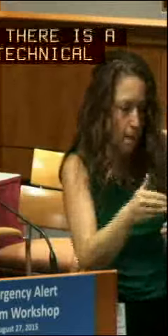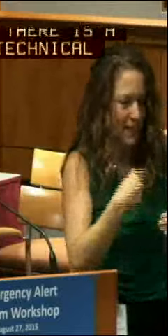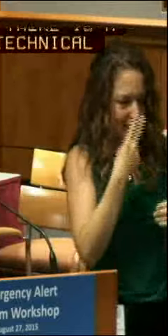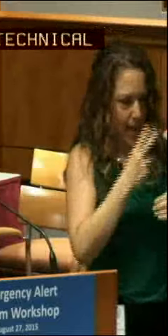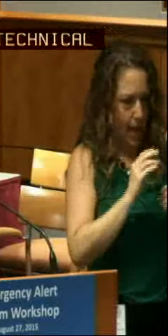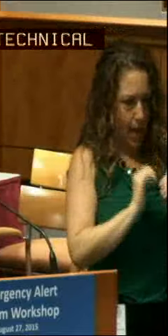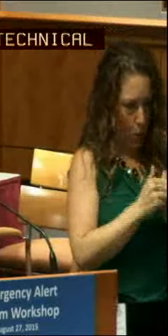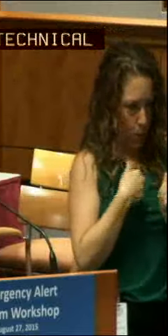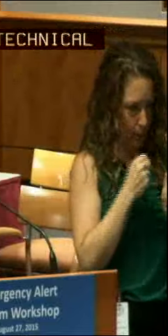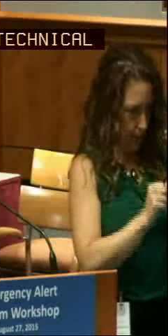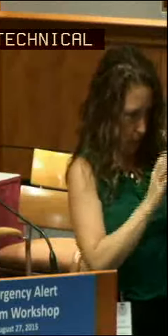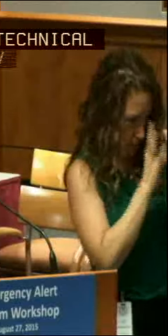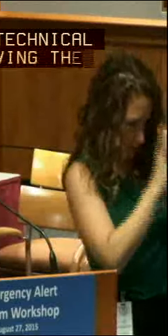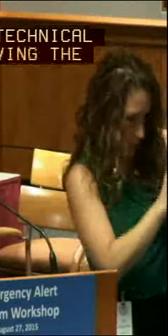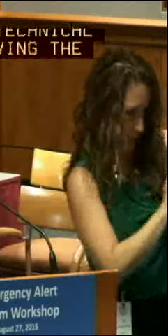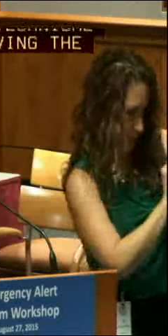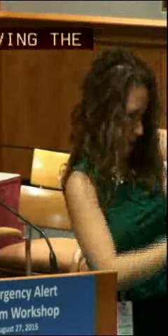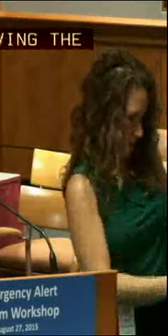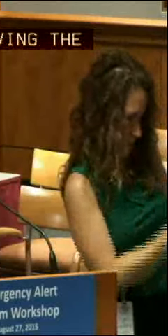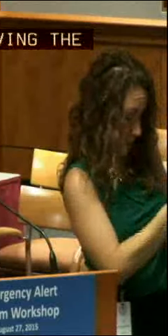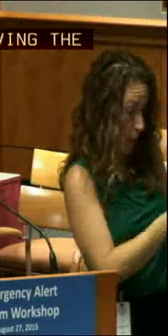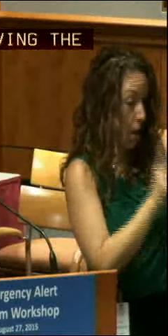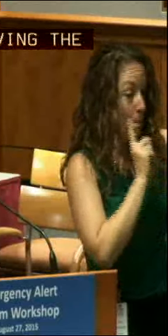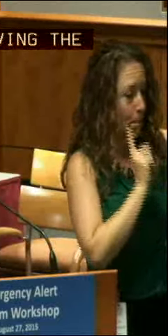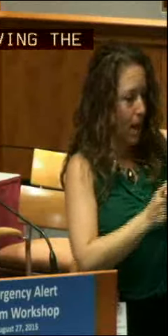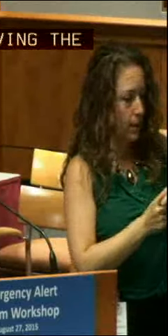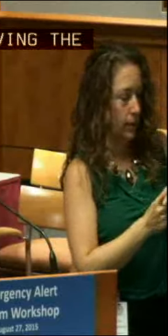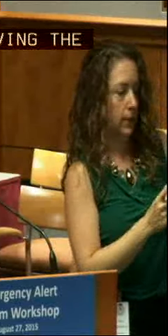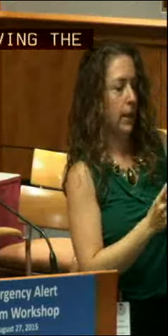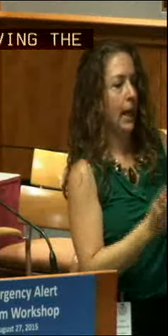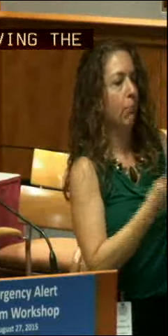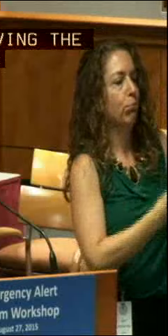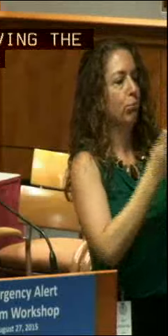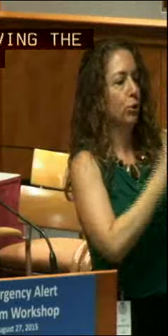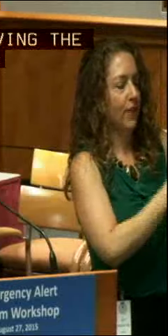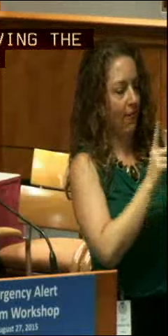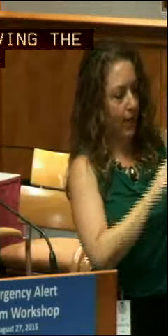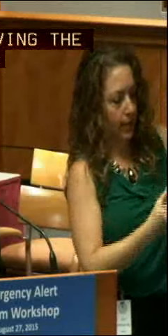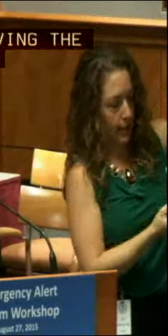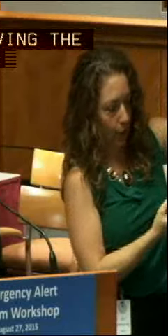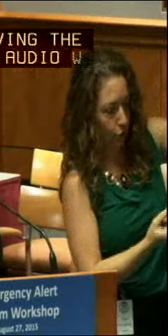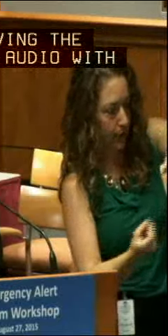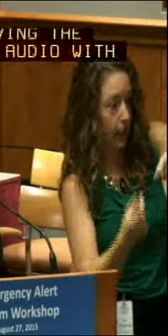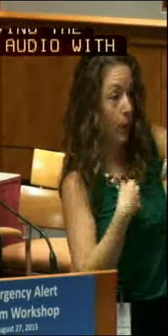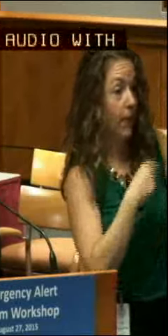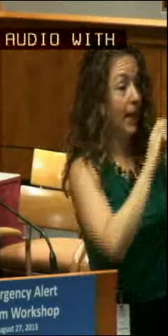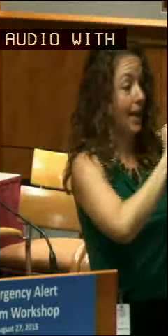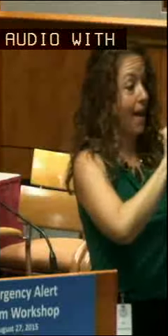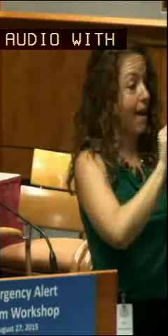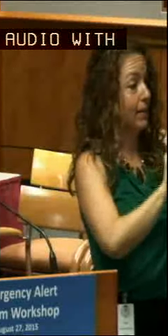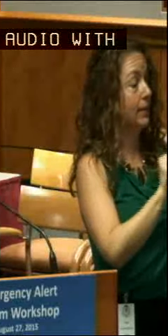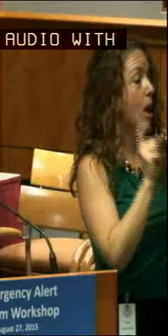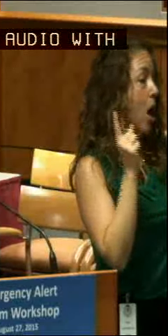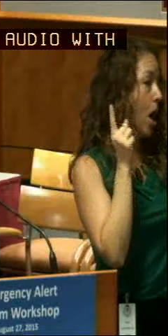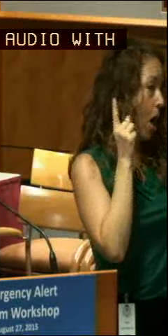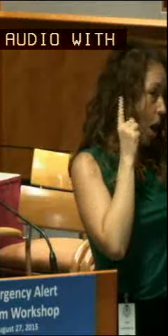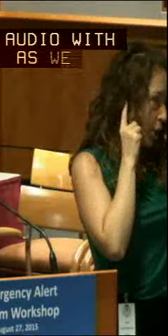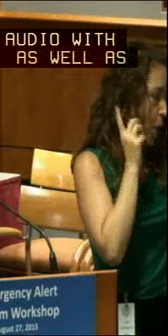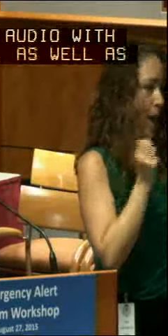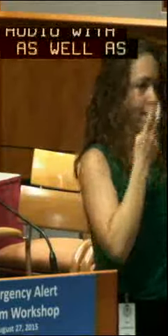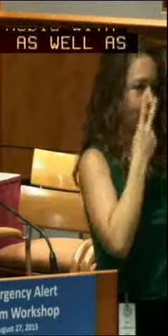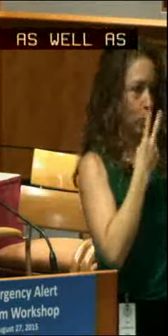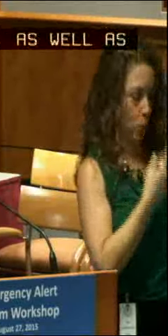EAS audio with the EAS visual crawl, as well as the readiness of TTS